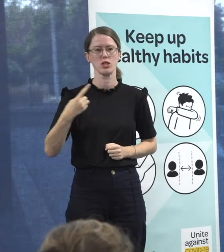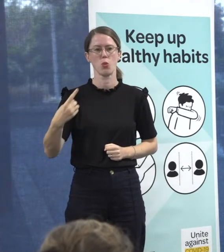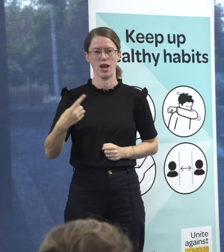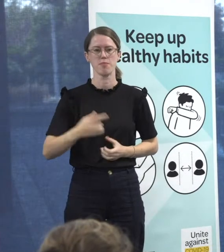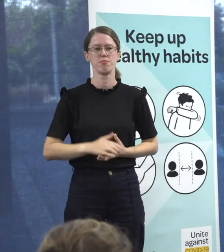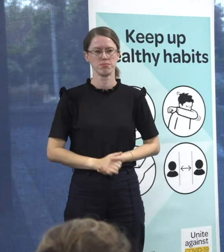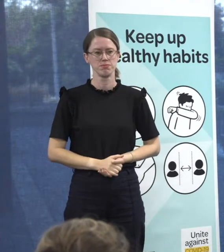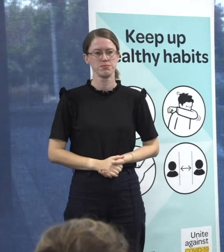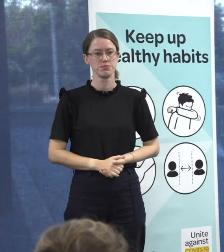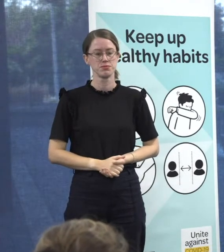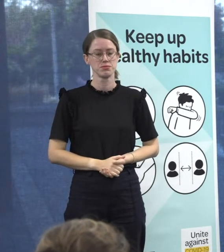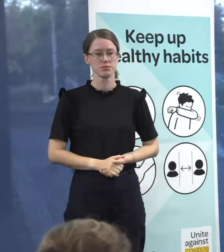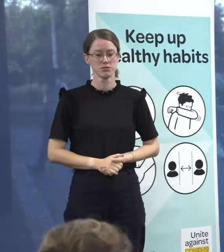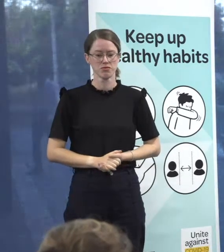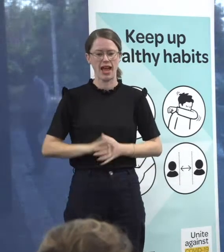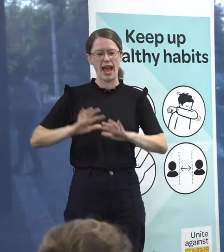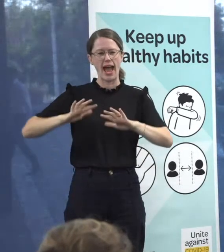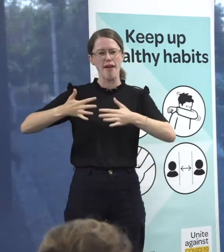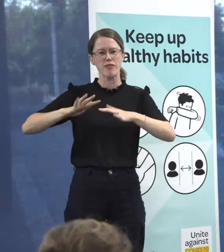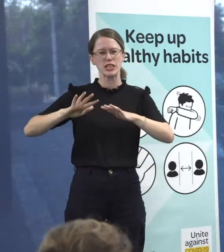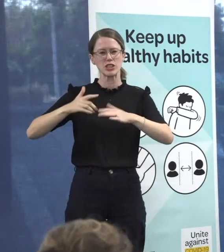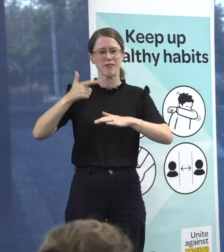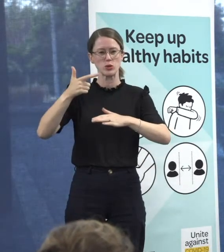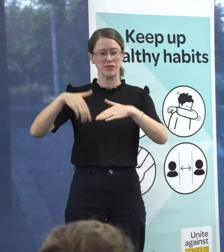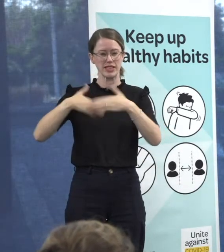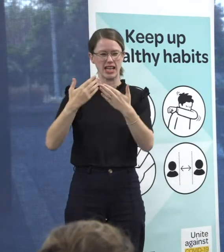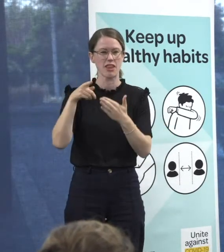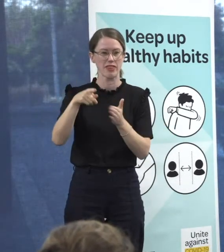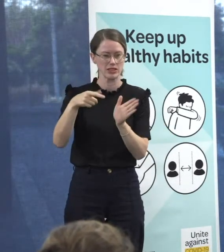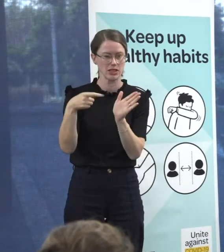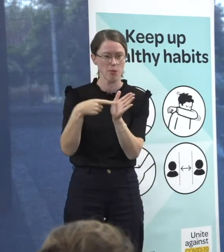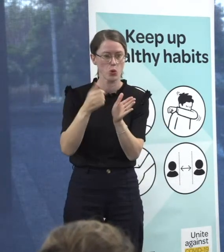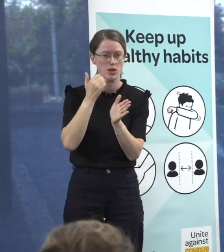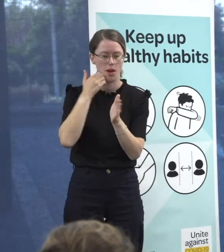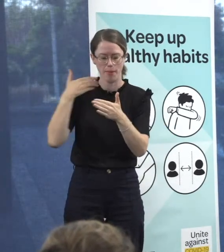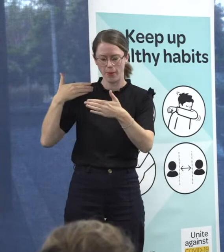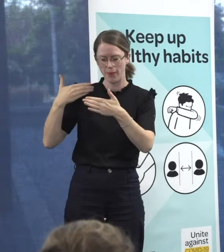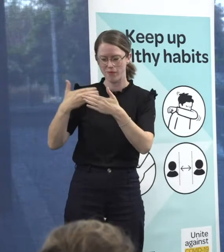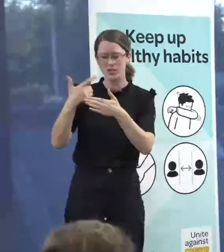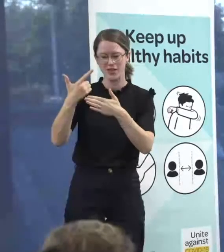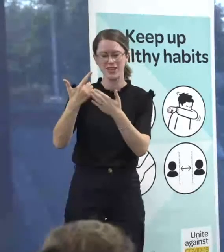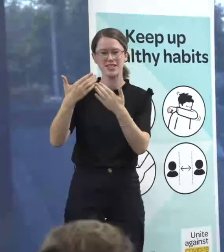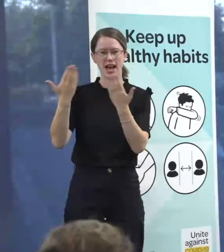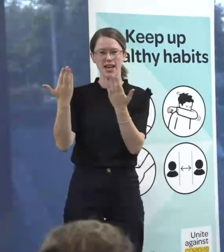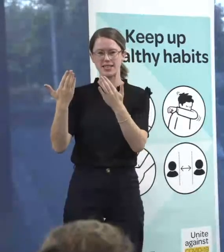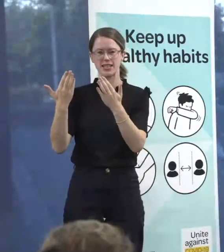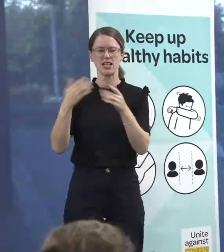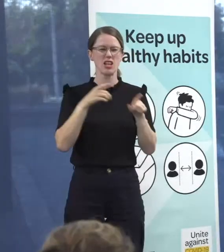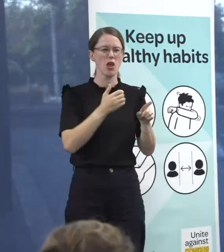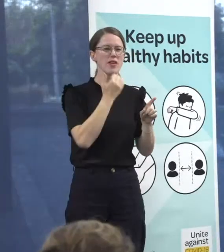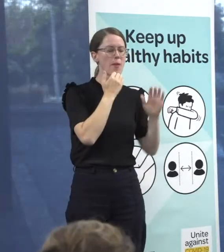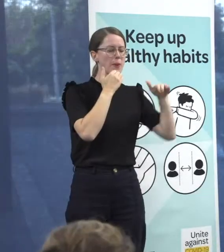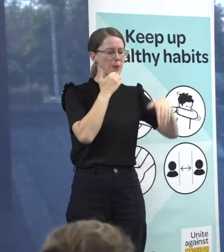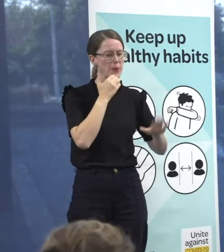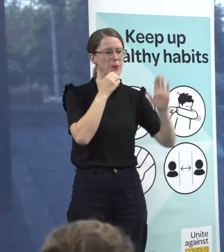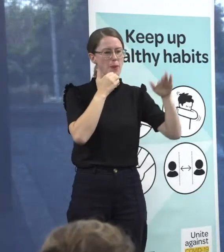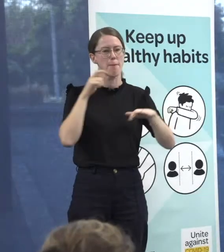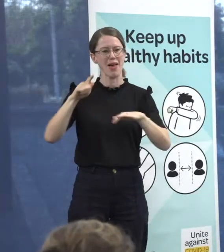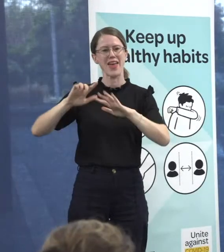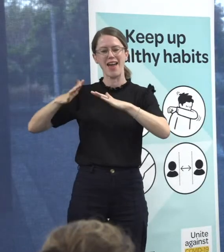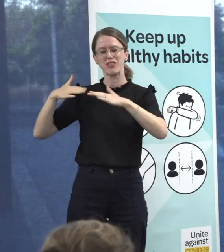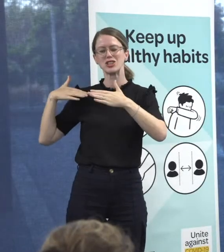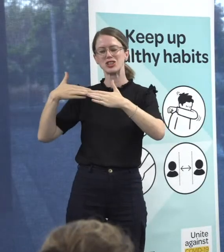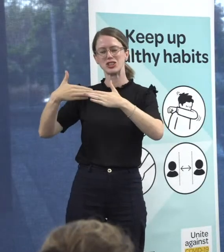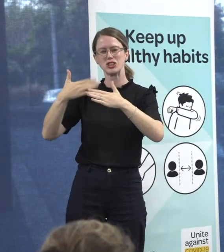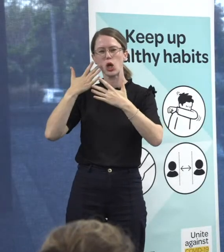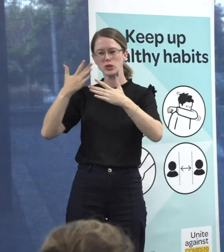7,441, and our rolling 7-day average, and this is the important number because you will see them fluctuate, they drop down over the weekend.